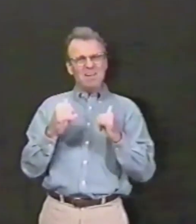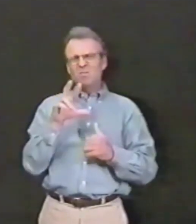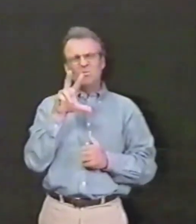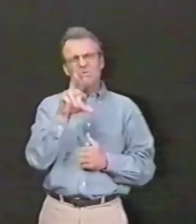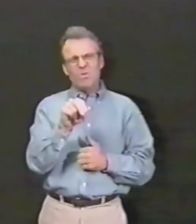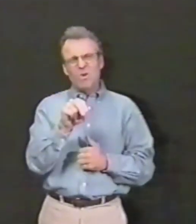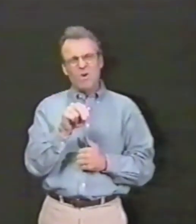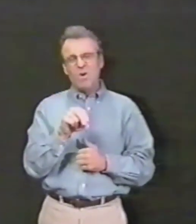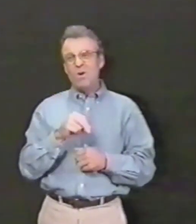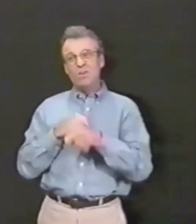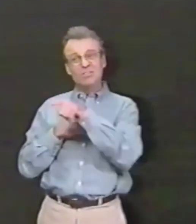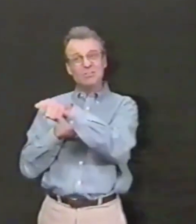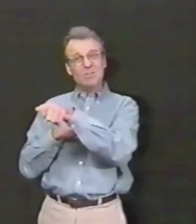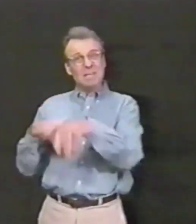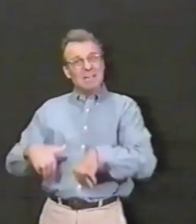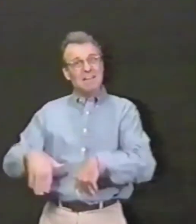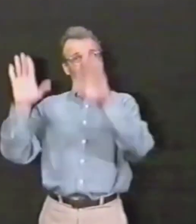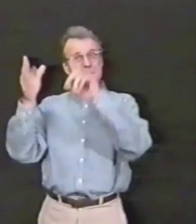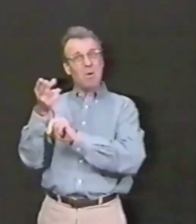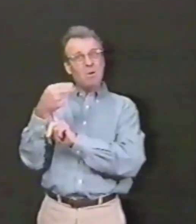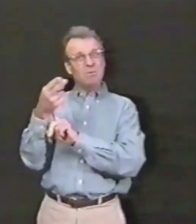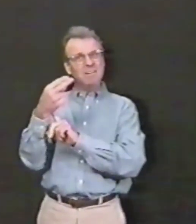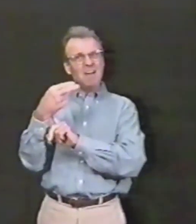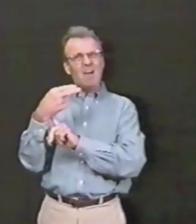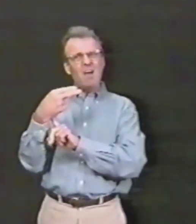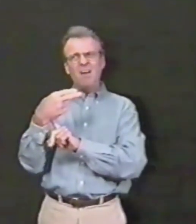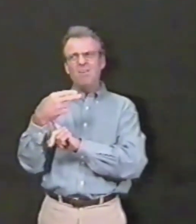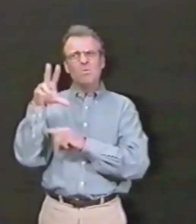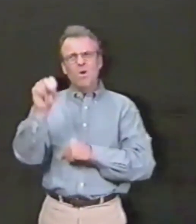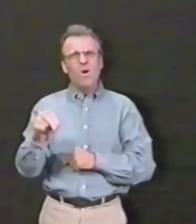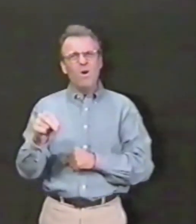travel. But I really like camping.